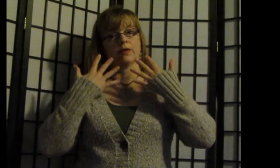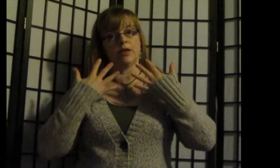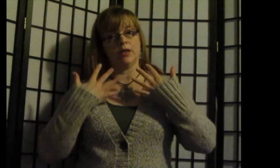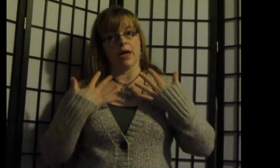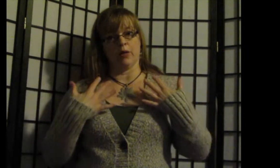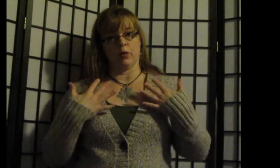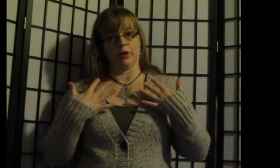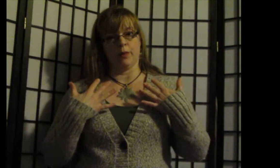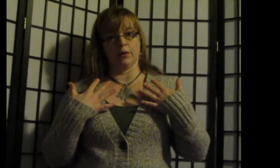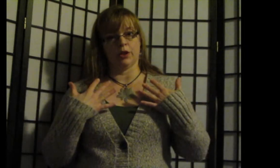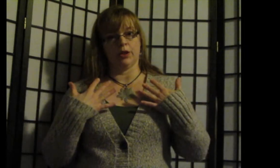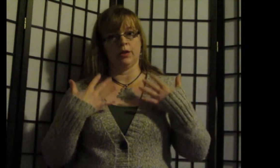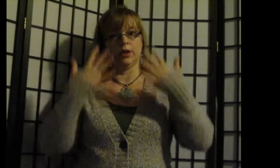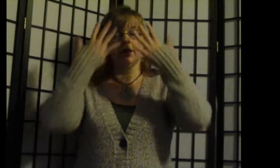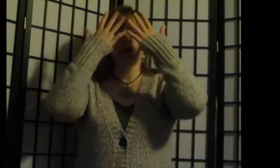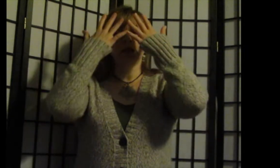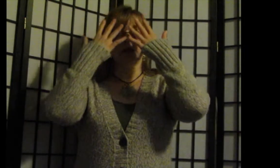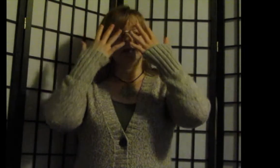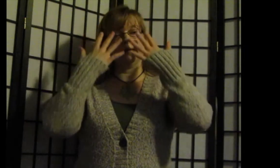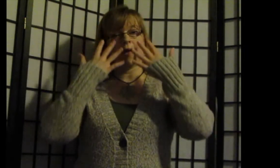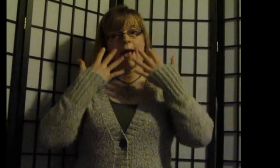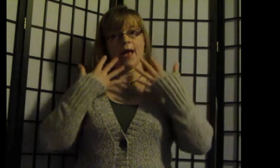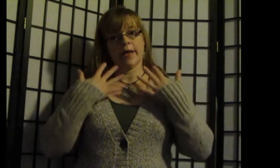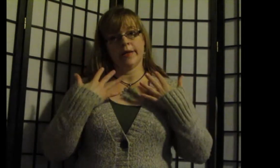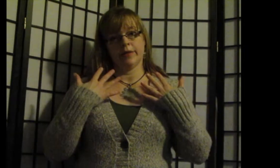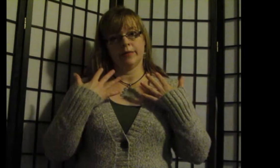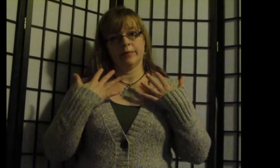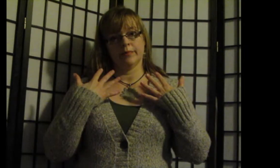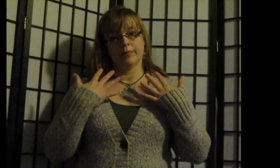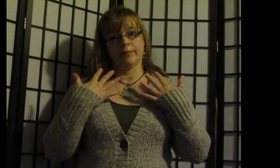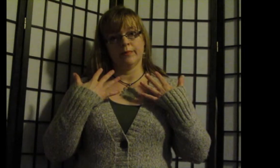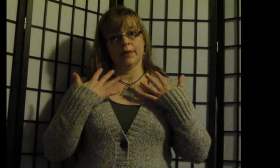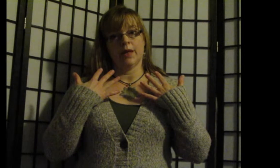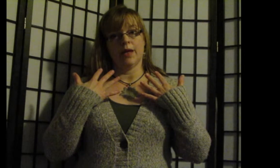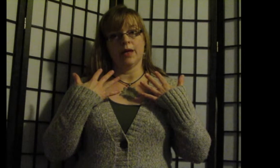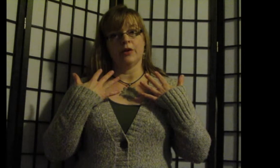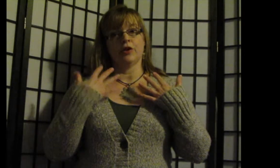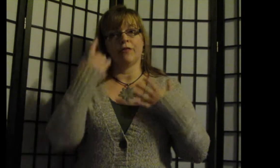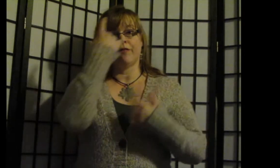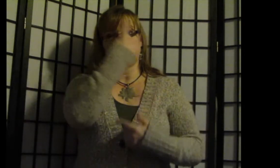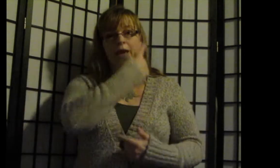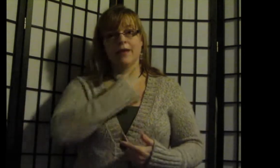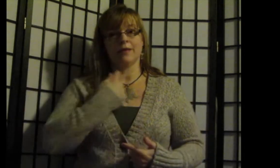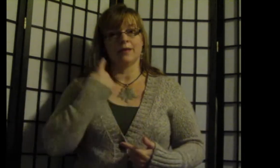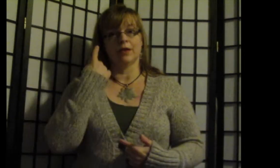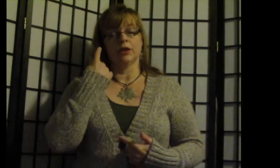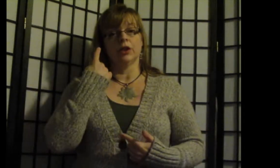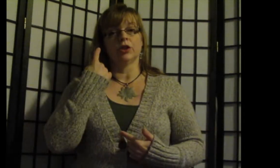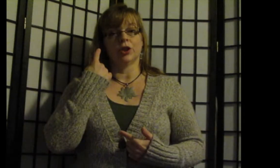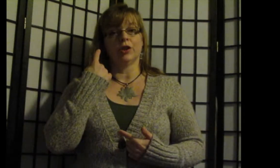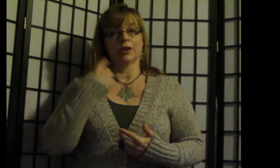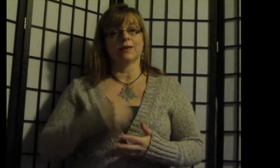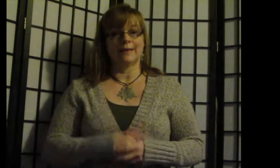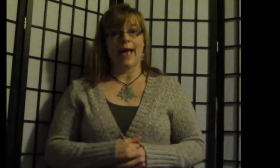in a downward motion. Sad. And your face should look